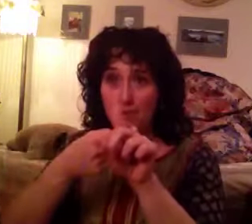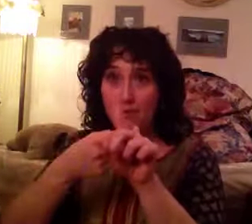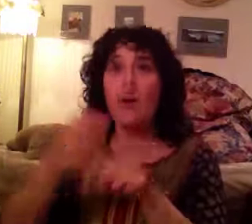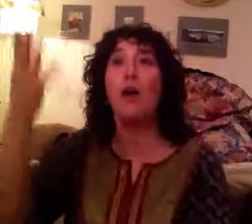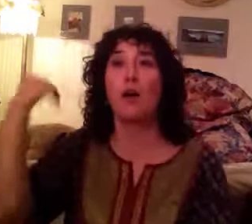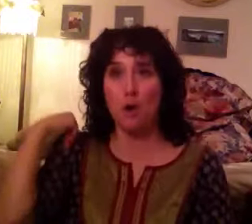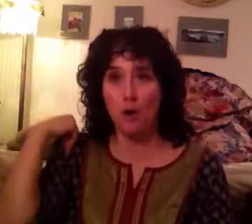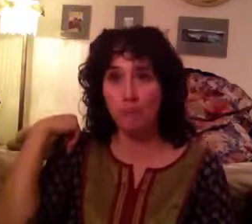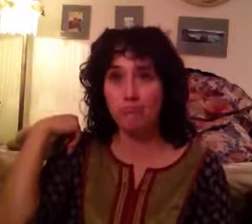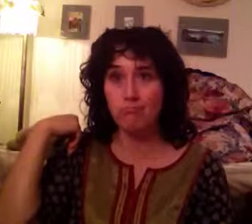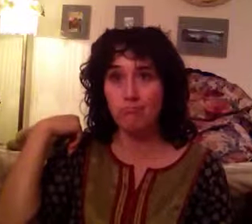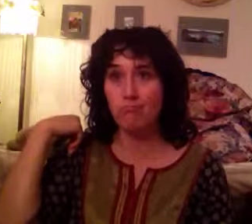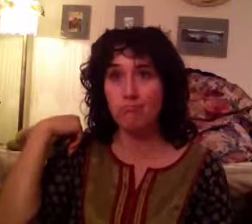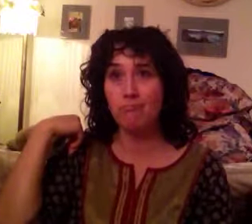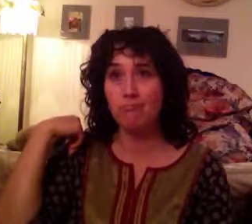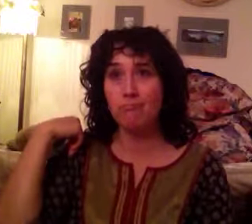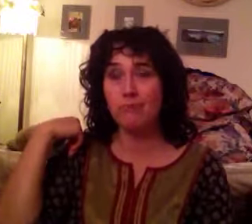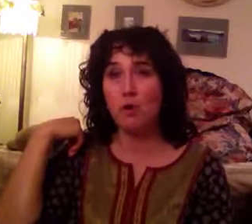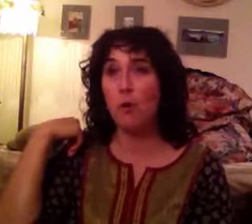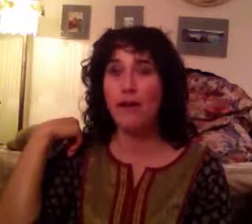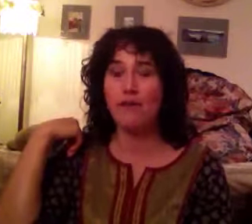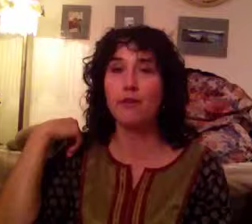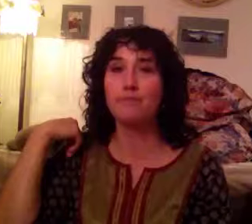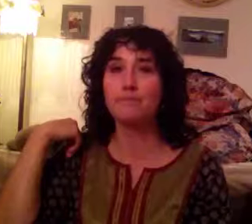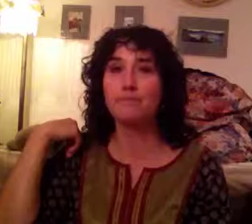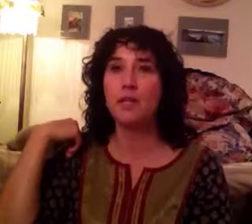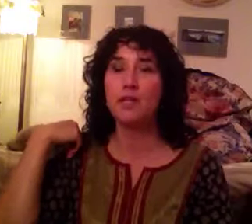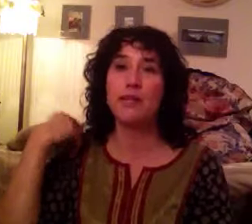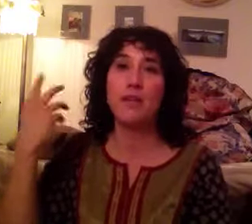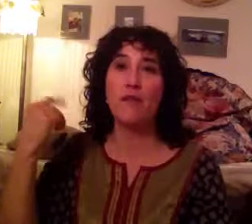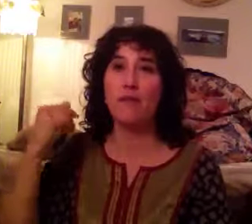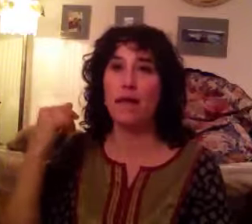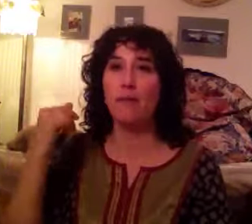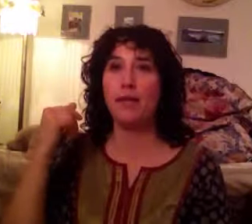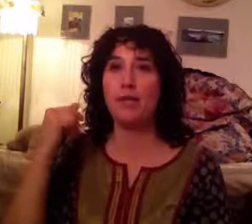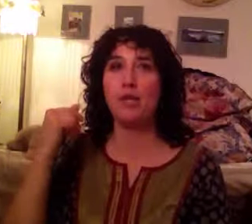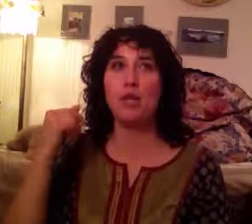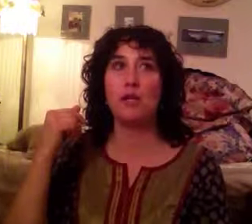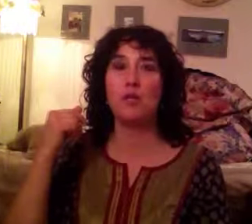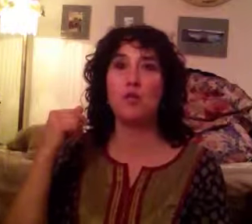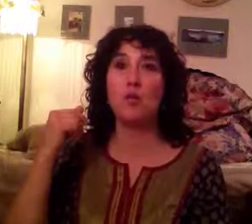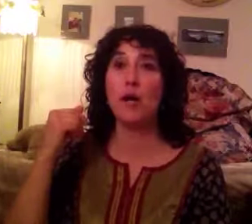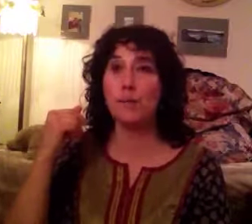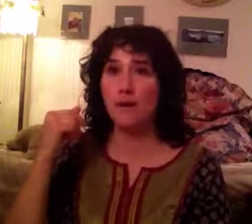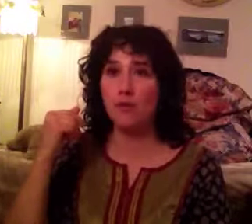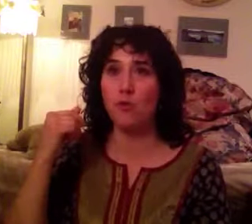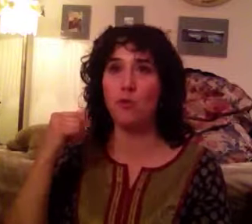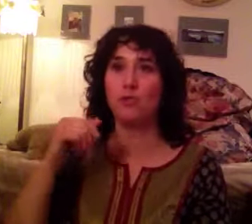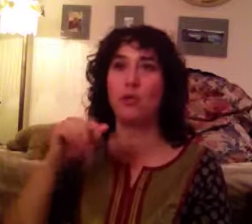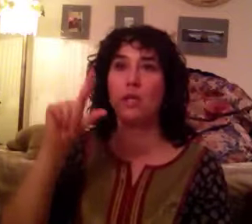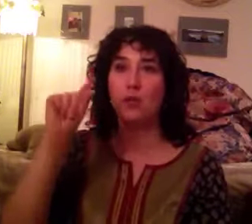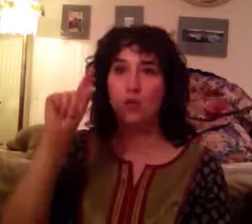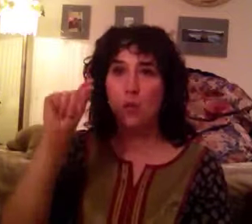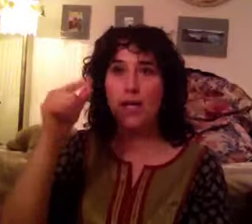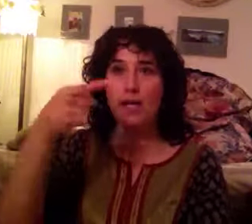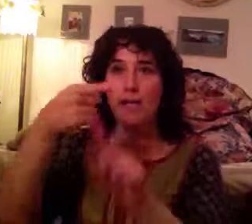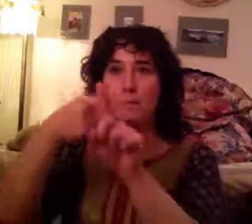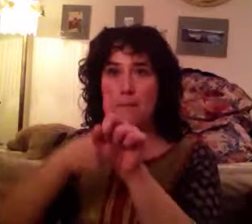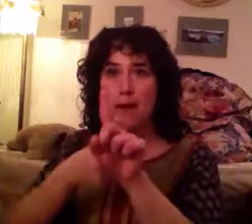months ago, or whatever. Say you have a baby and she's 20 months old. 20